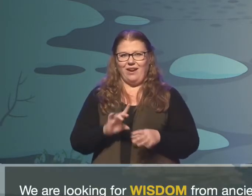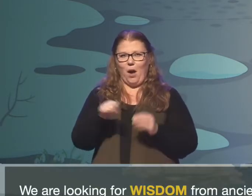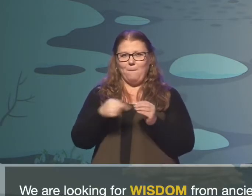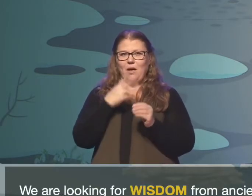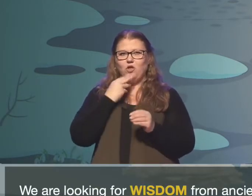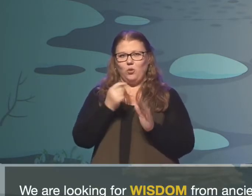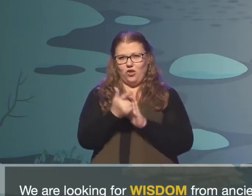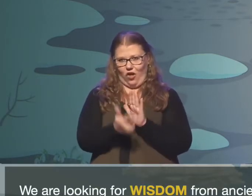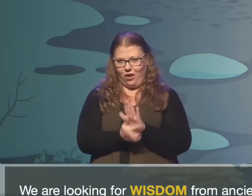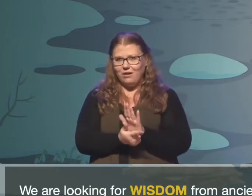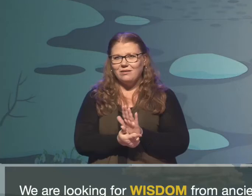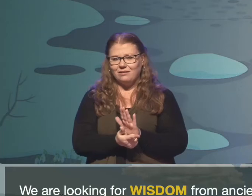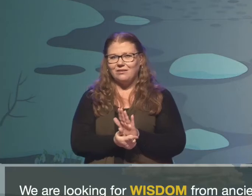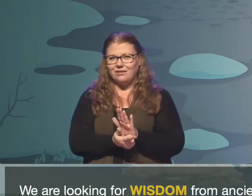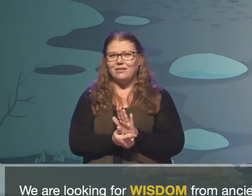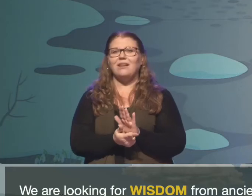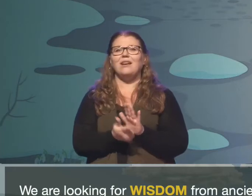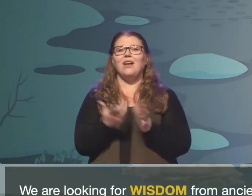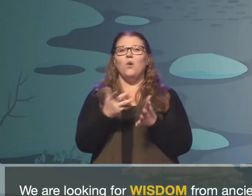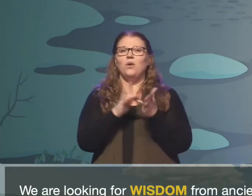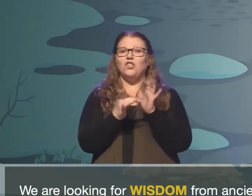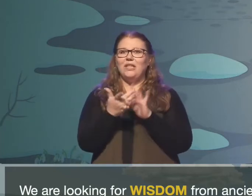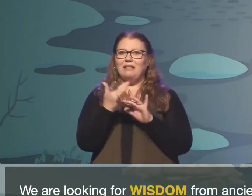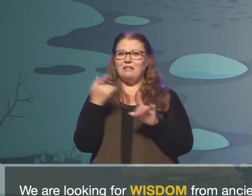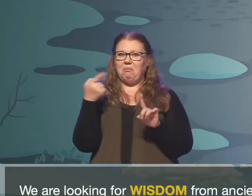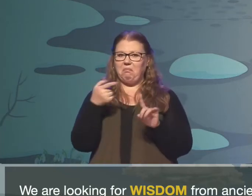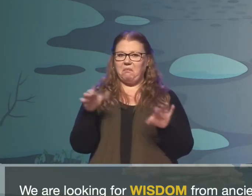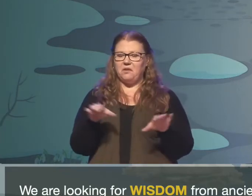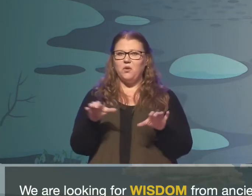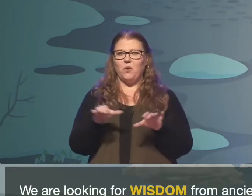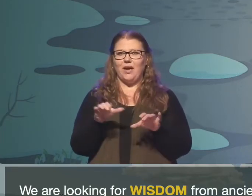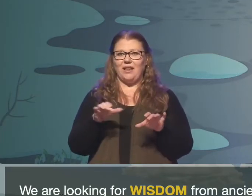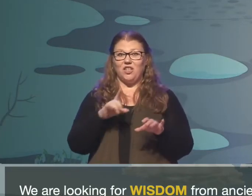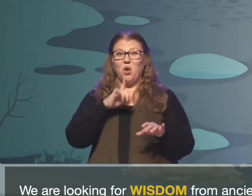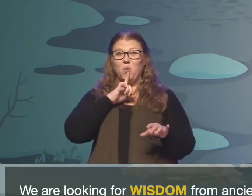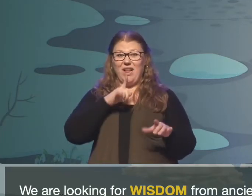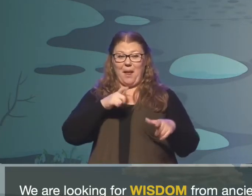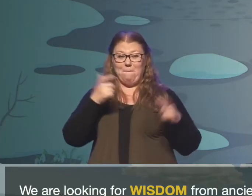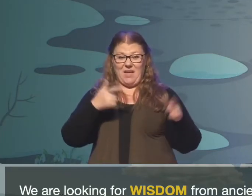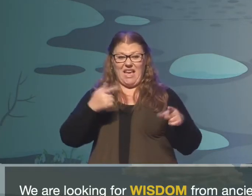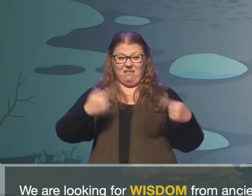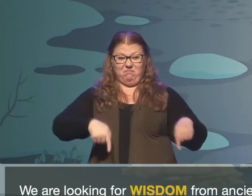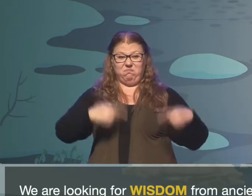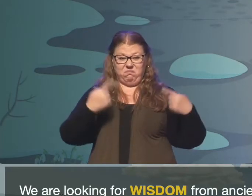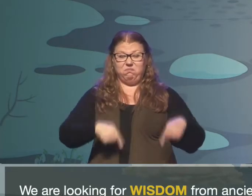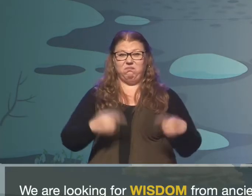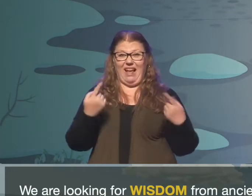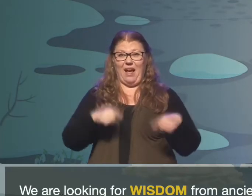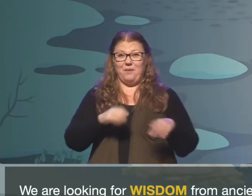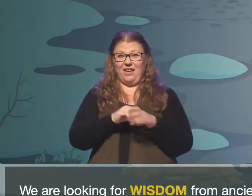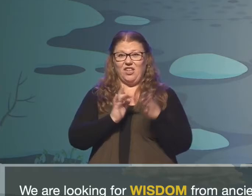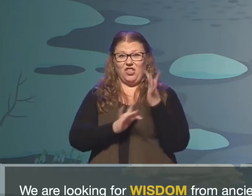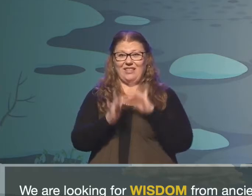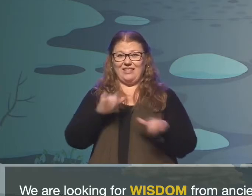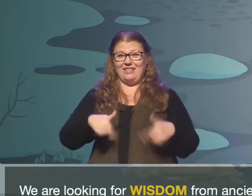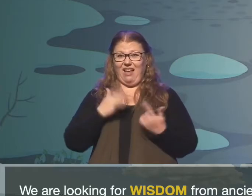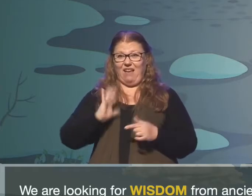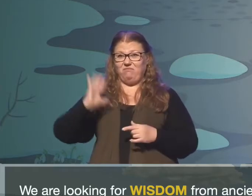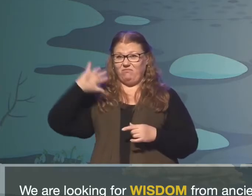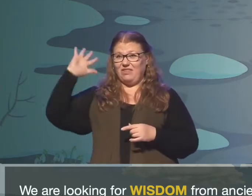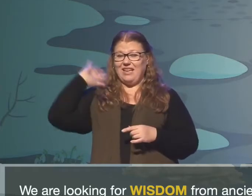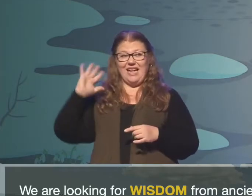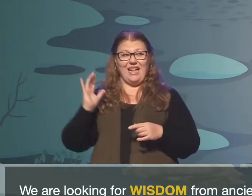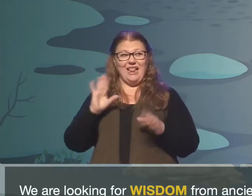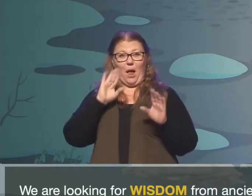Jewish law. What Jesus is doing here, there is a hot debate taking place in Jesus' lifetime around marriage, and it's